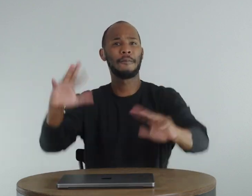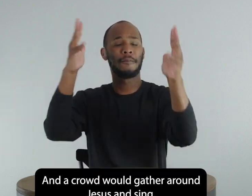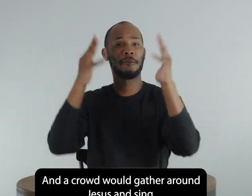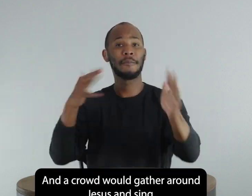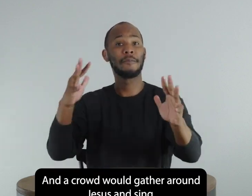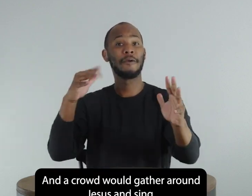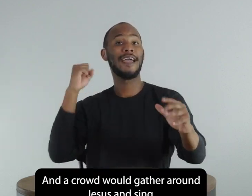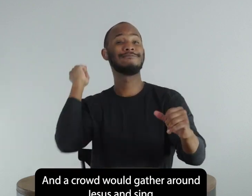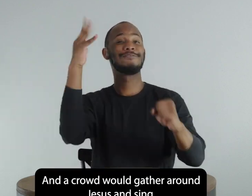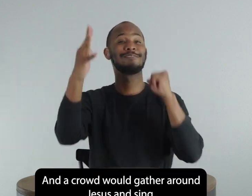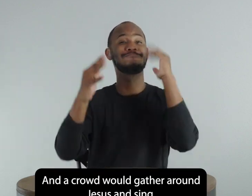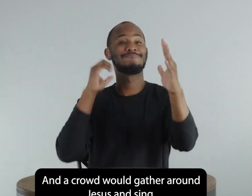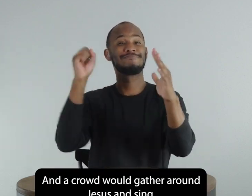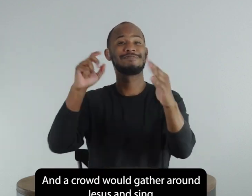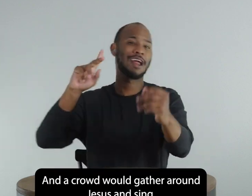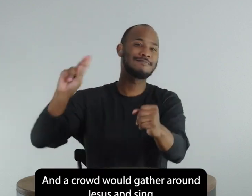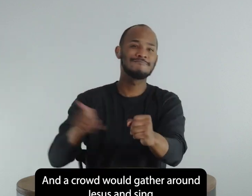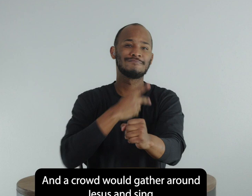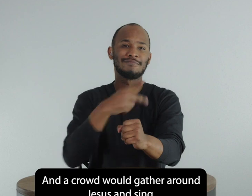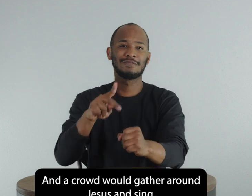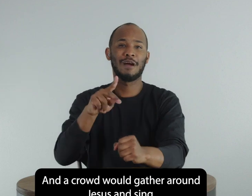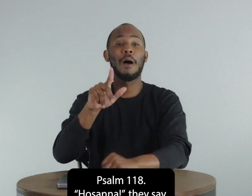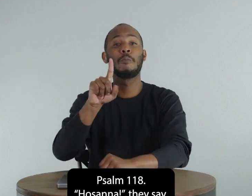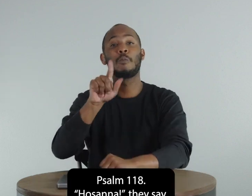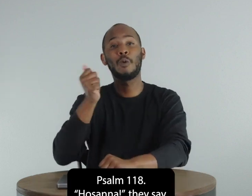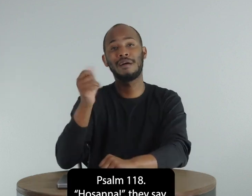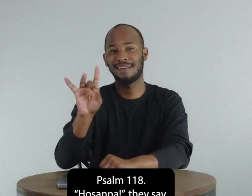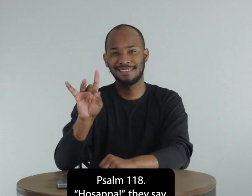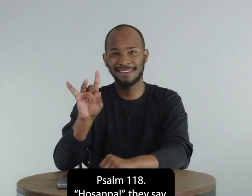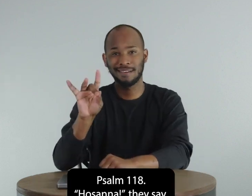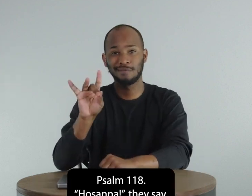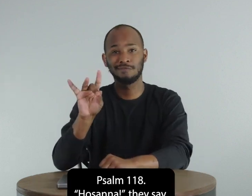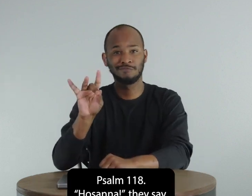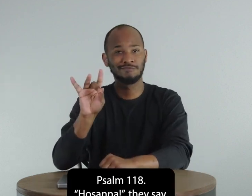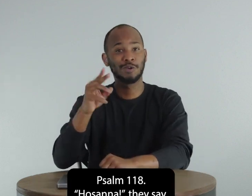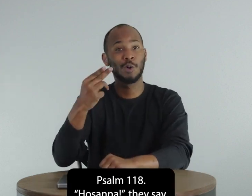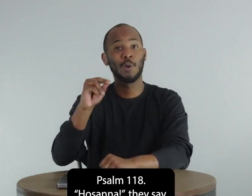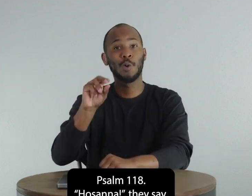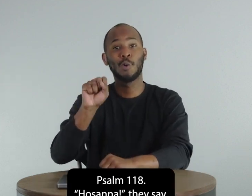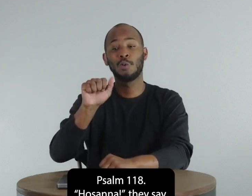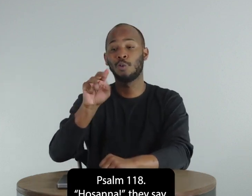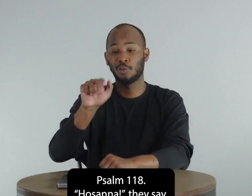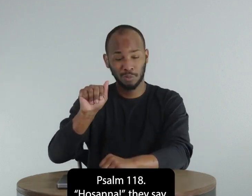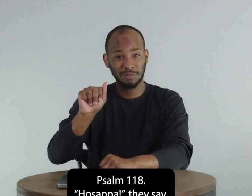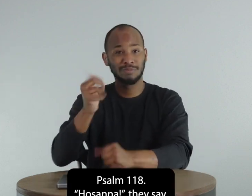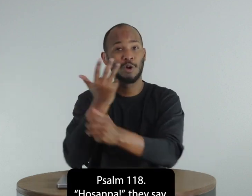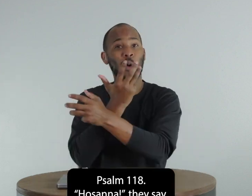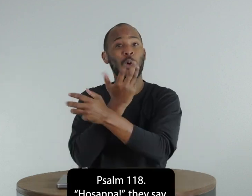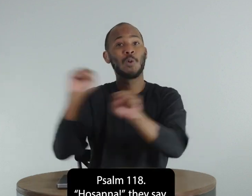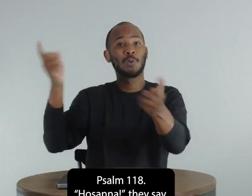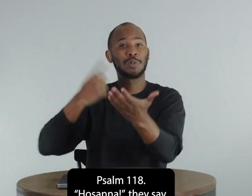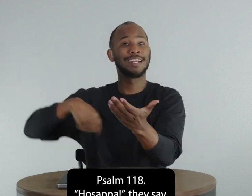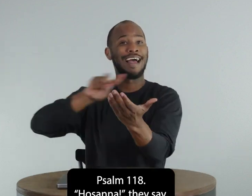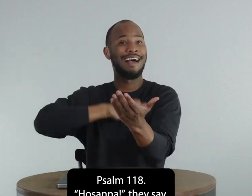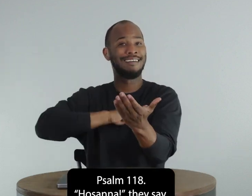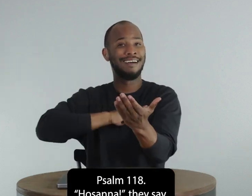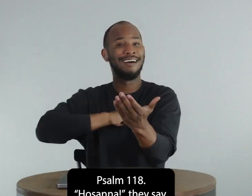and a crowd would gather around Jesus and sing Psalm 118, Hosanna, they say. Blessed